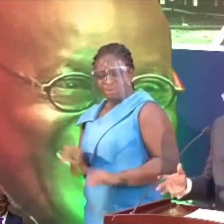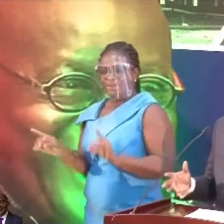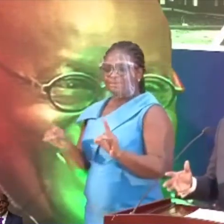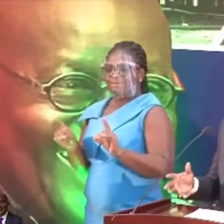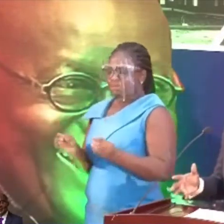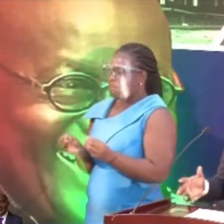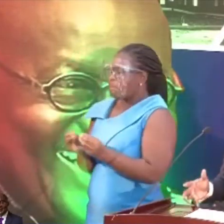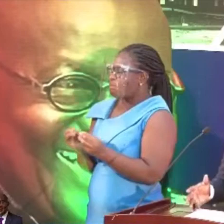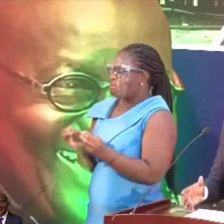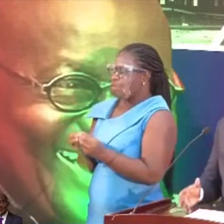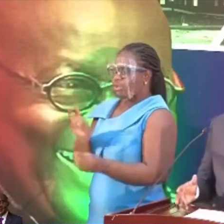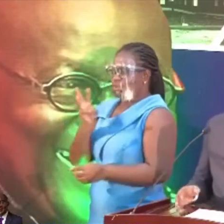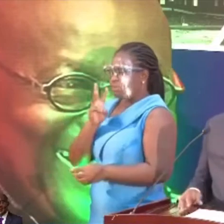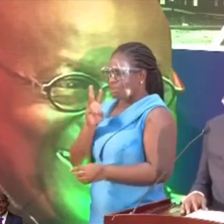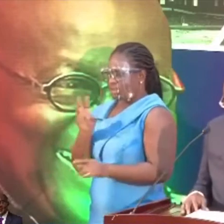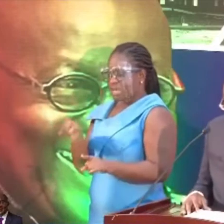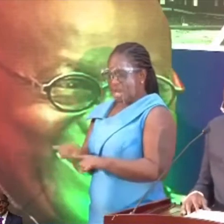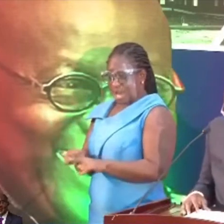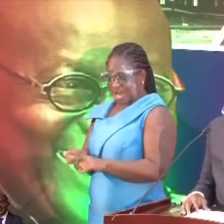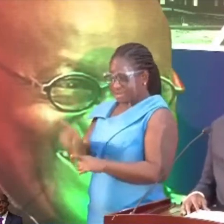water.